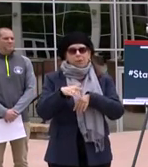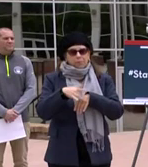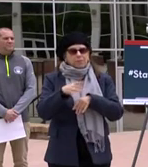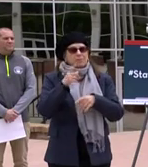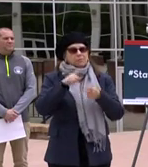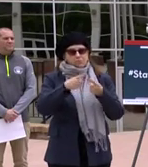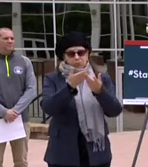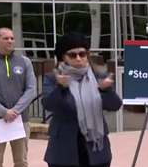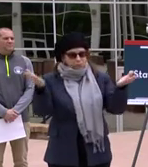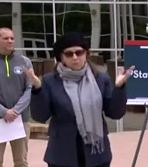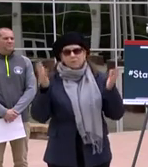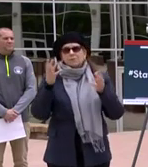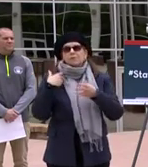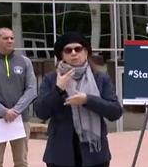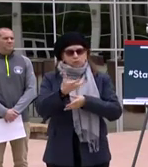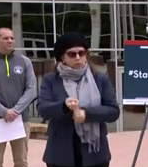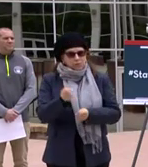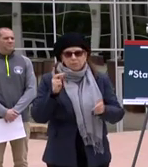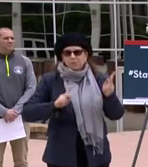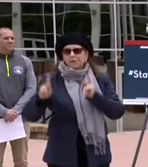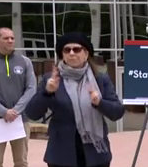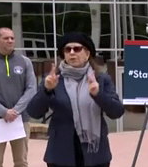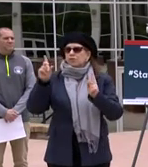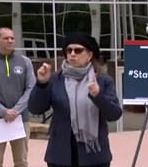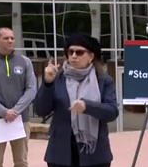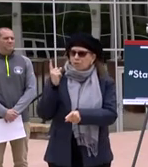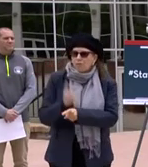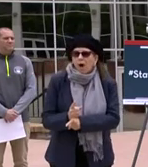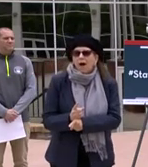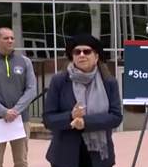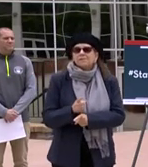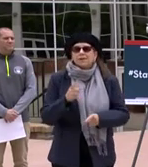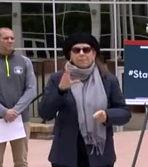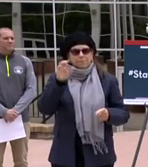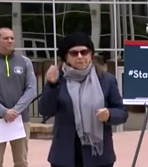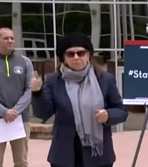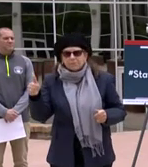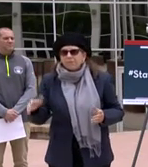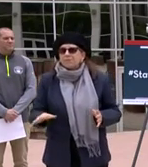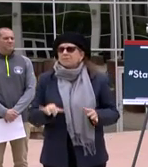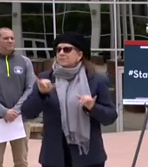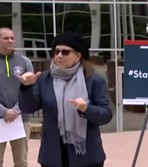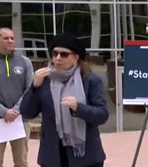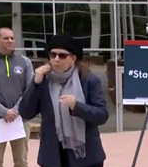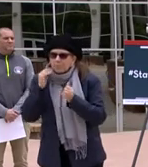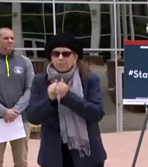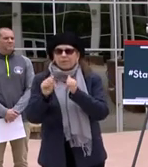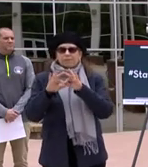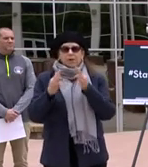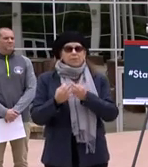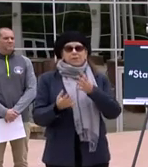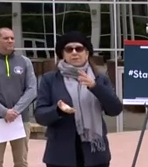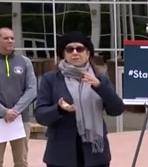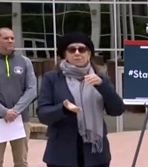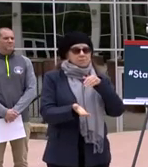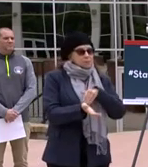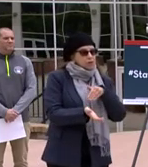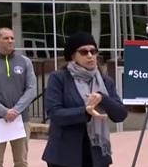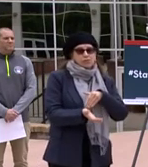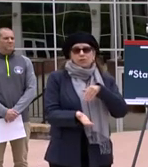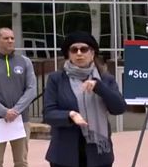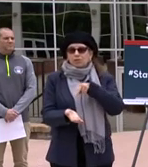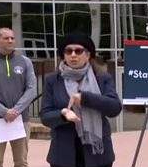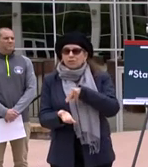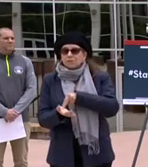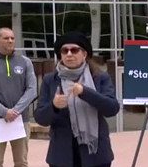what is right for themselves, their family, for nurses, doctors, first responders in our city. I have a question about